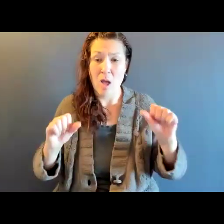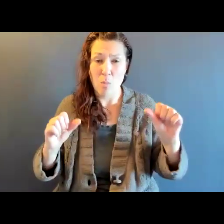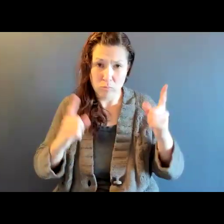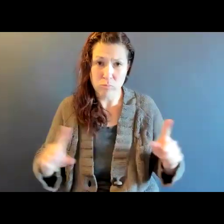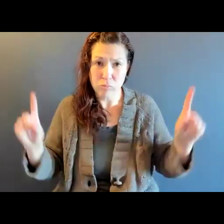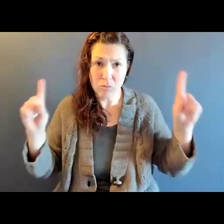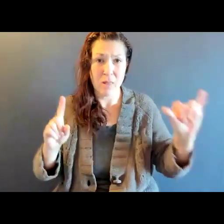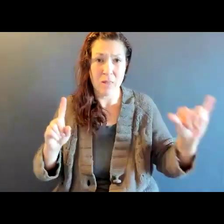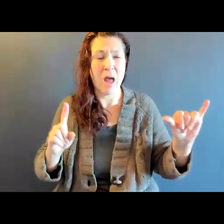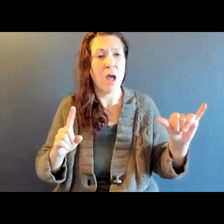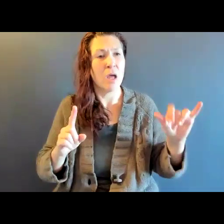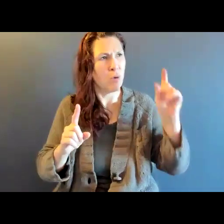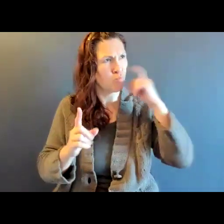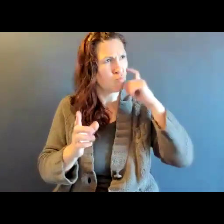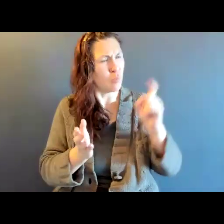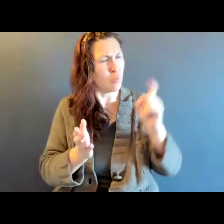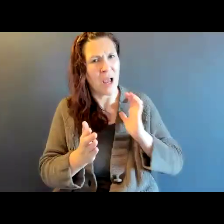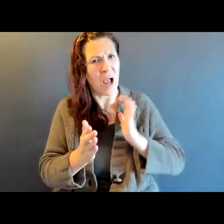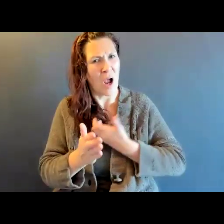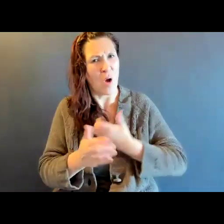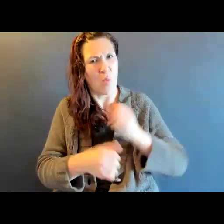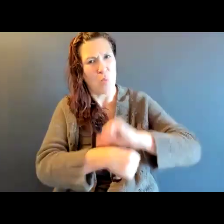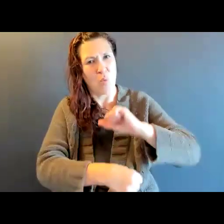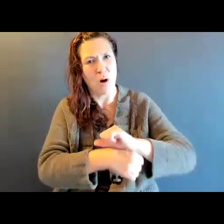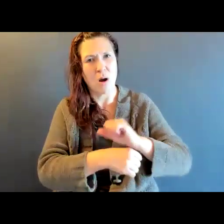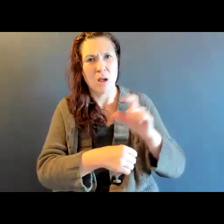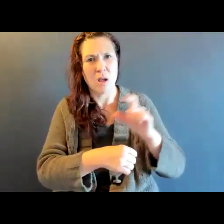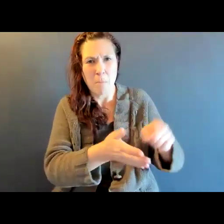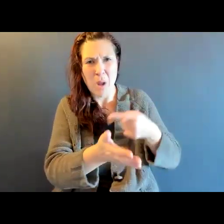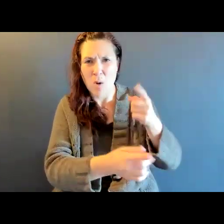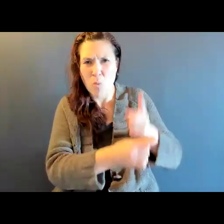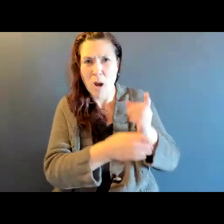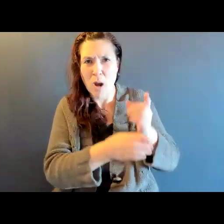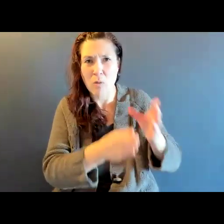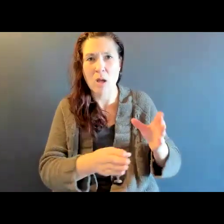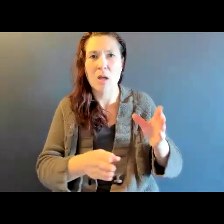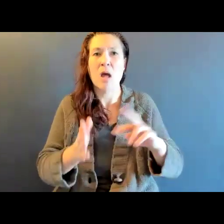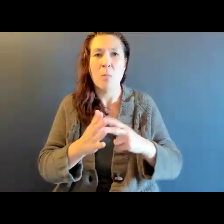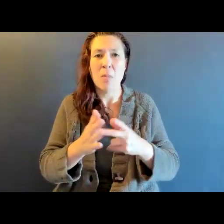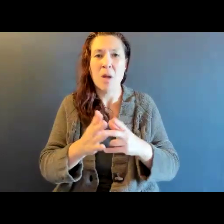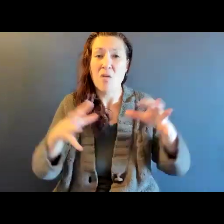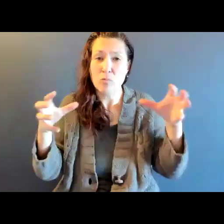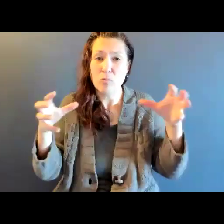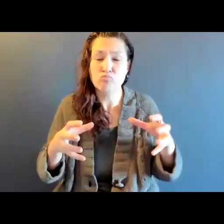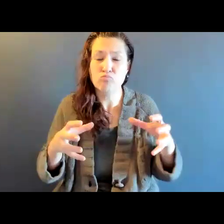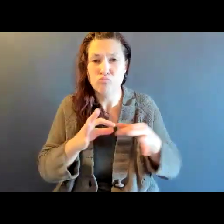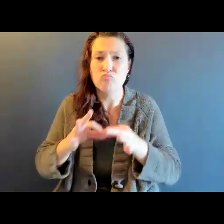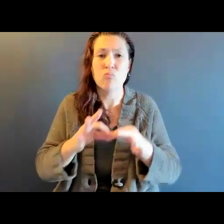is recognized through fair compensation. As we always say, together we are stronger. Thank you very much.